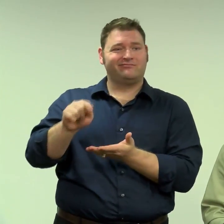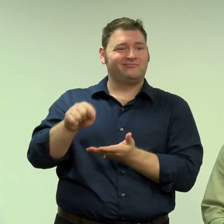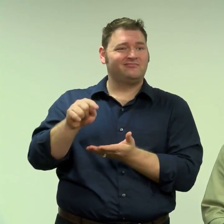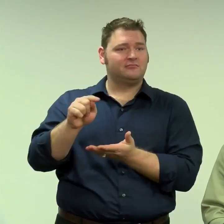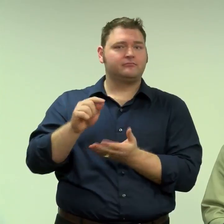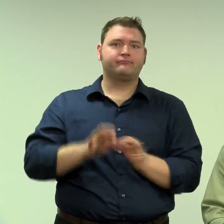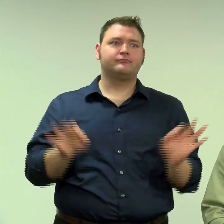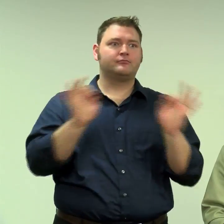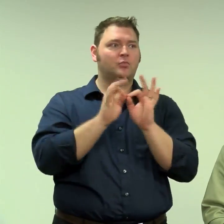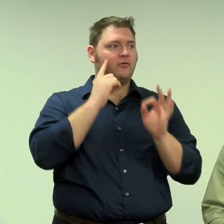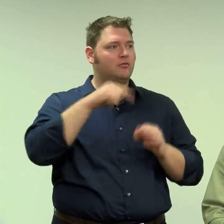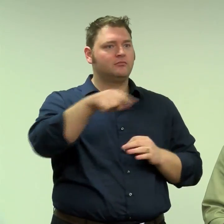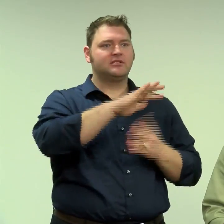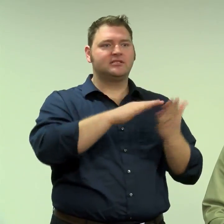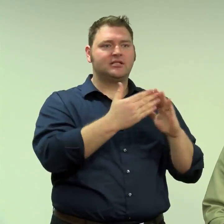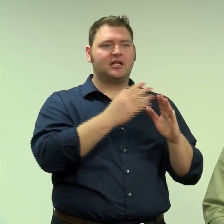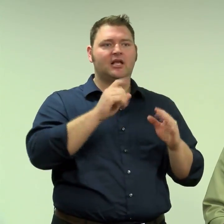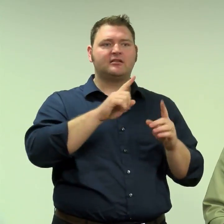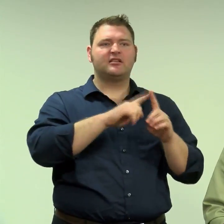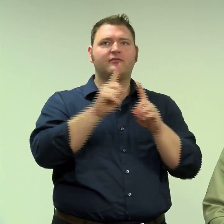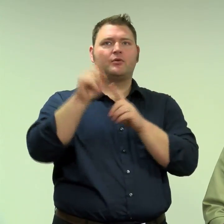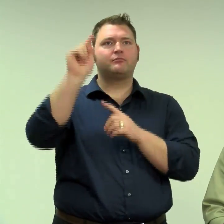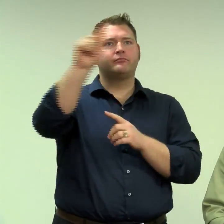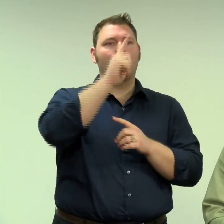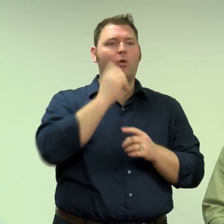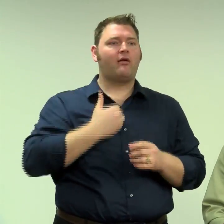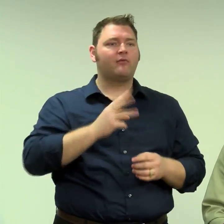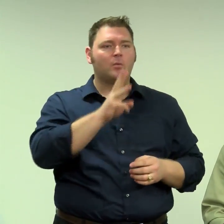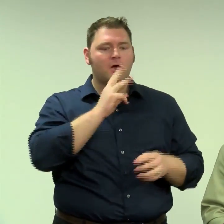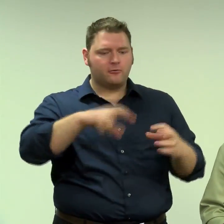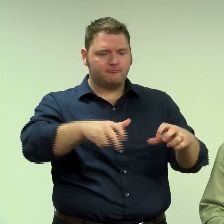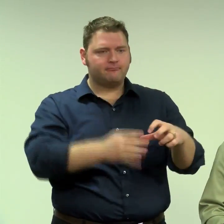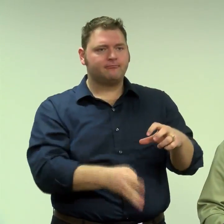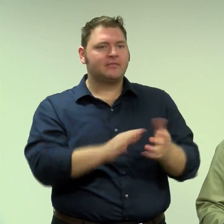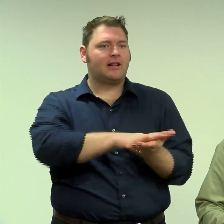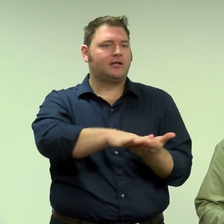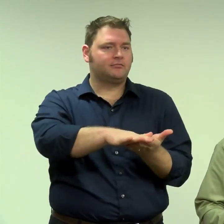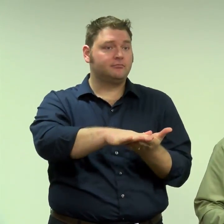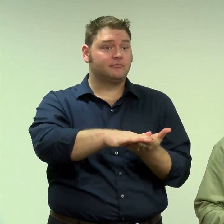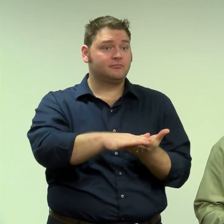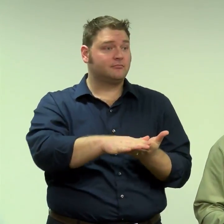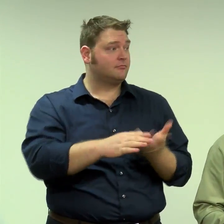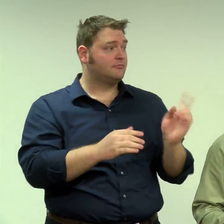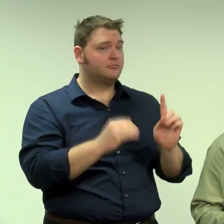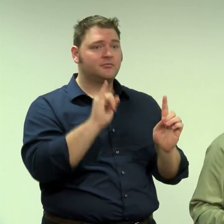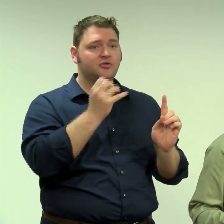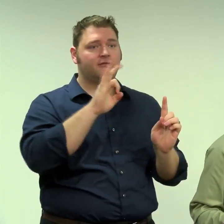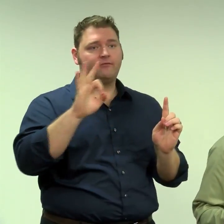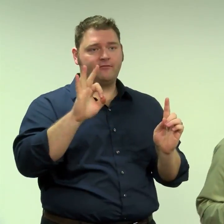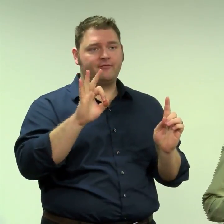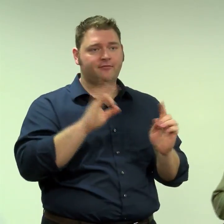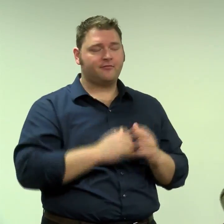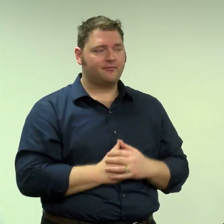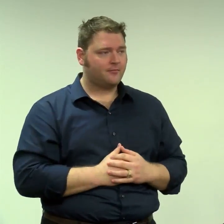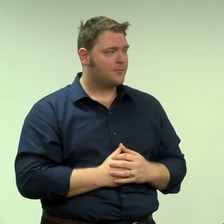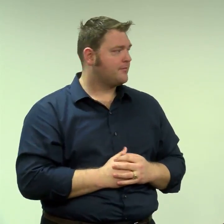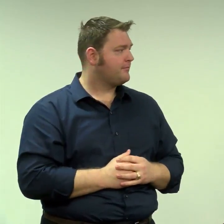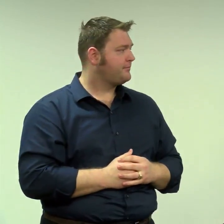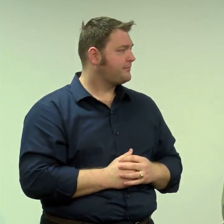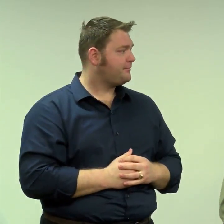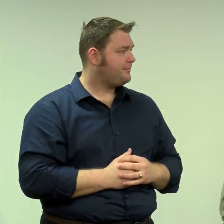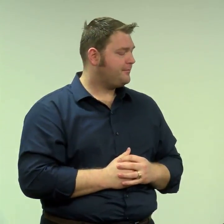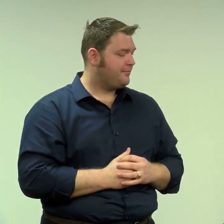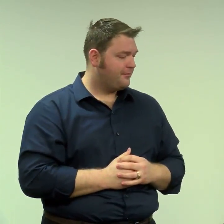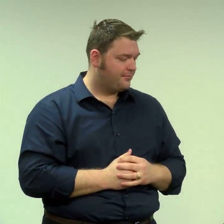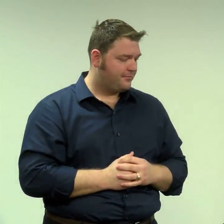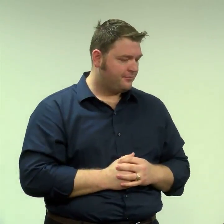to areas, communities that are supplied clean water by that plant. Jeff, you want to come in and give us an update?